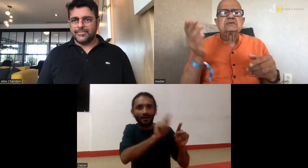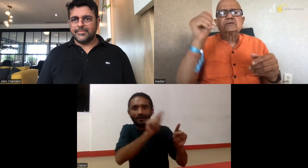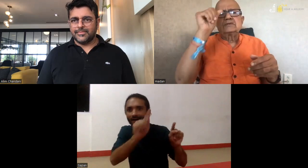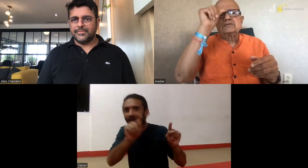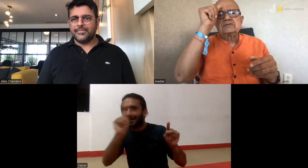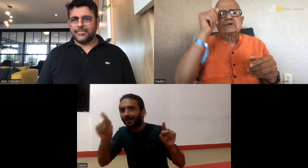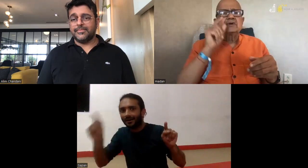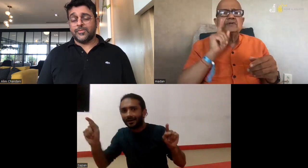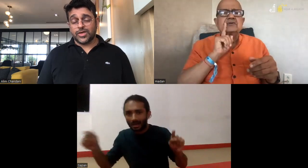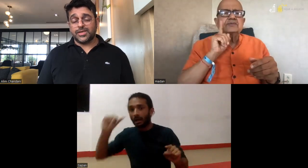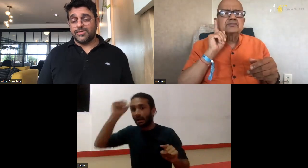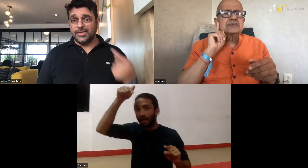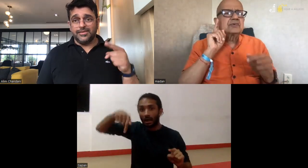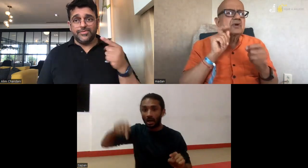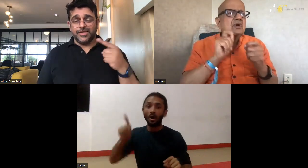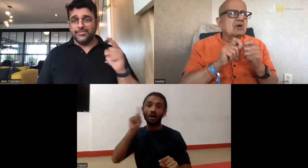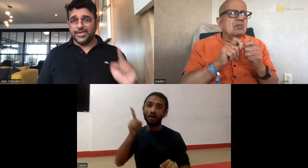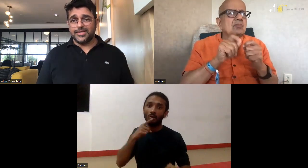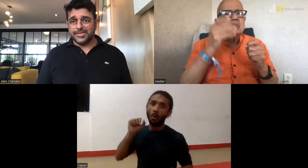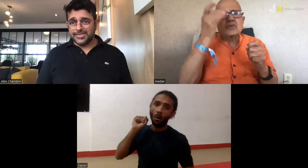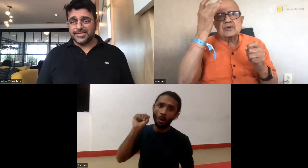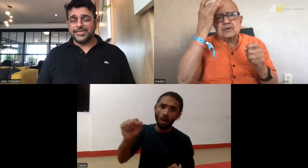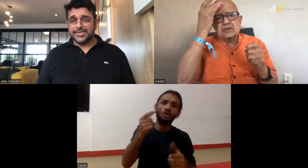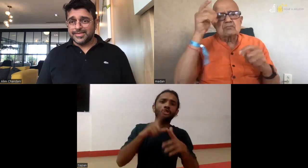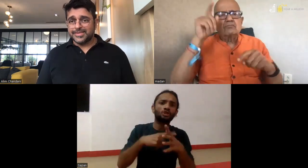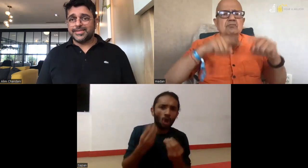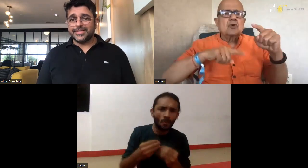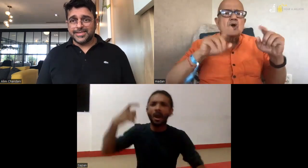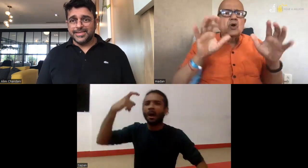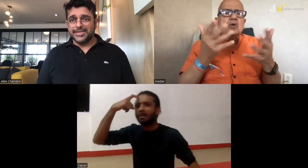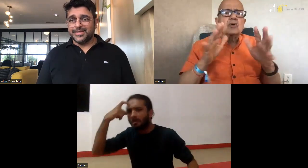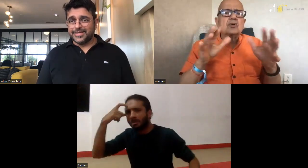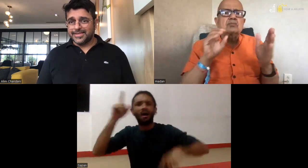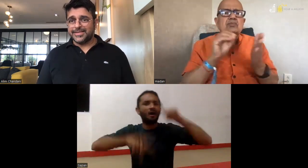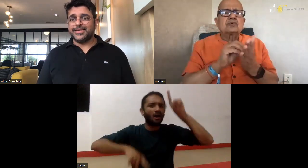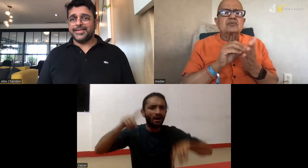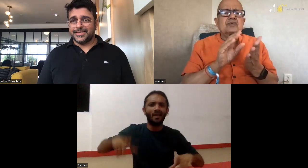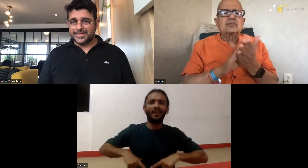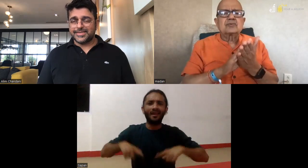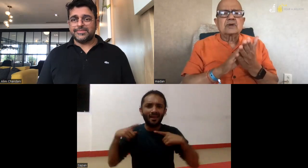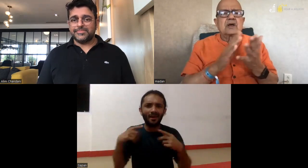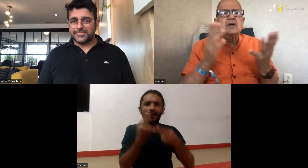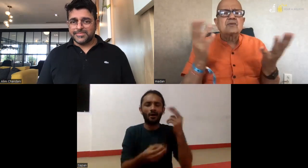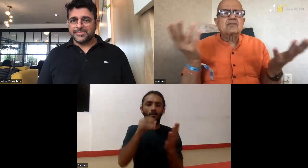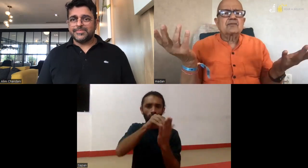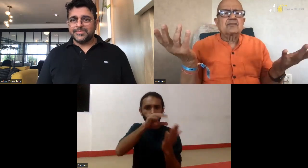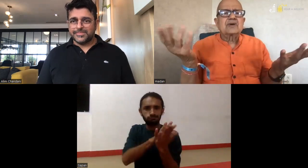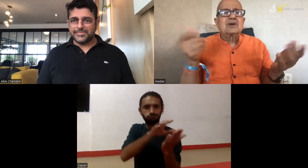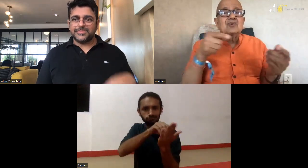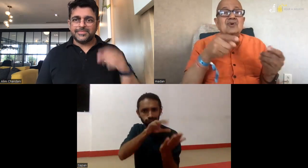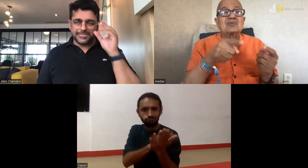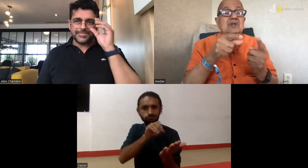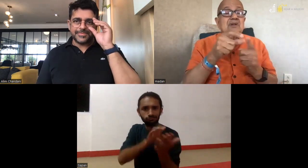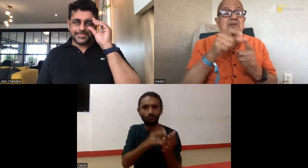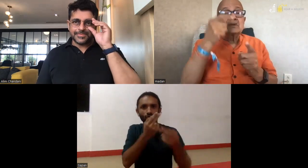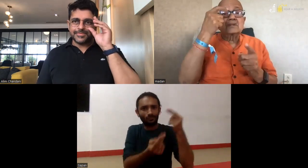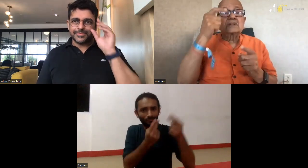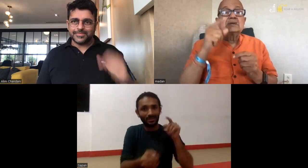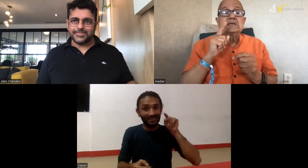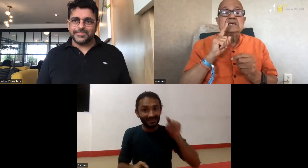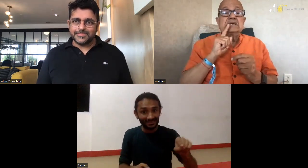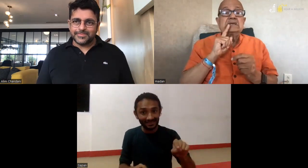book about the stories of the deaf people in India, about uh, their struggles, what they have experienced in